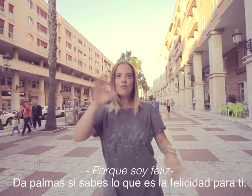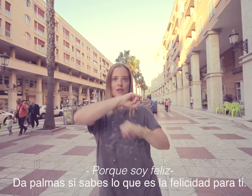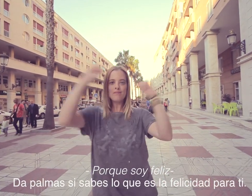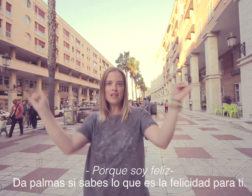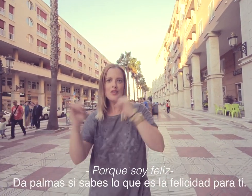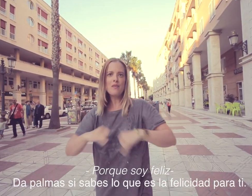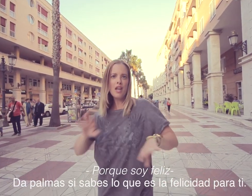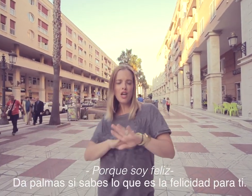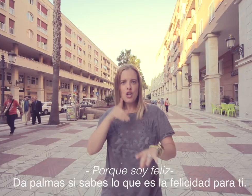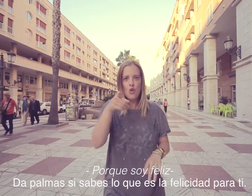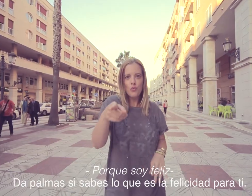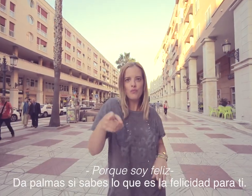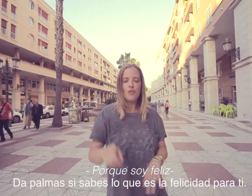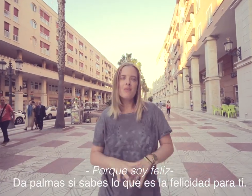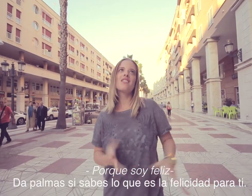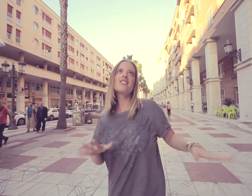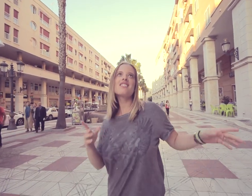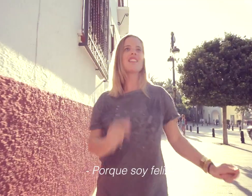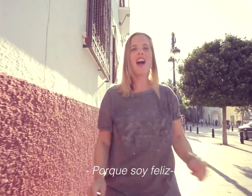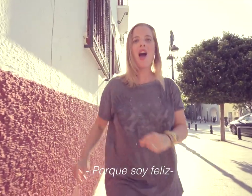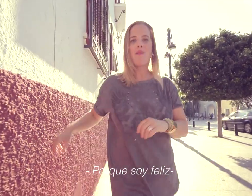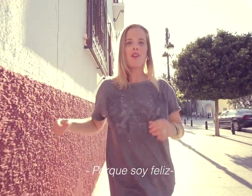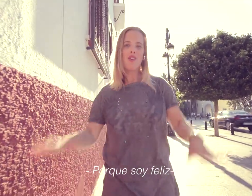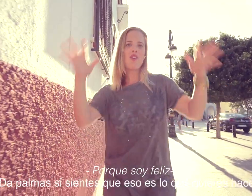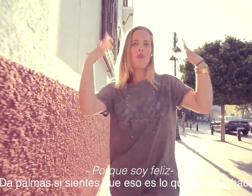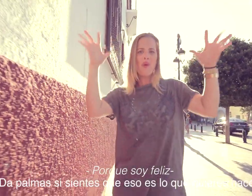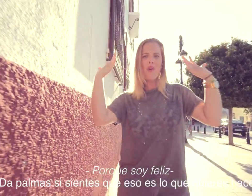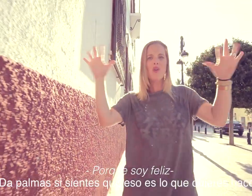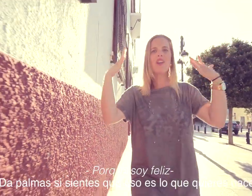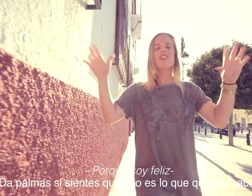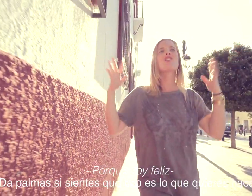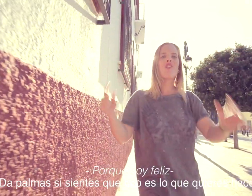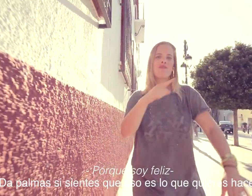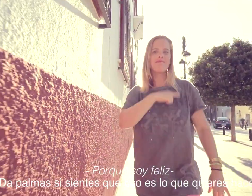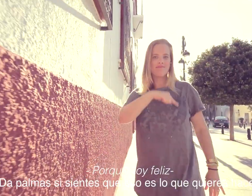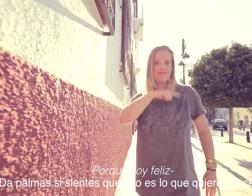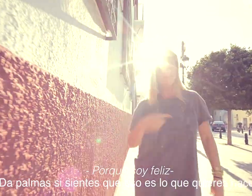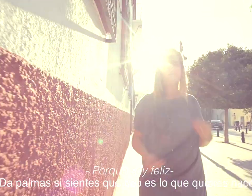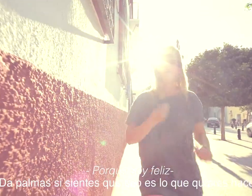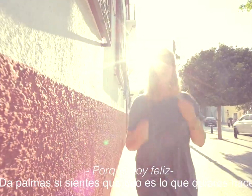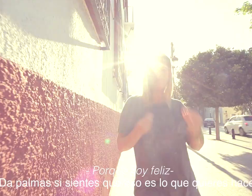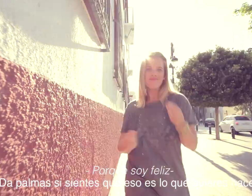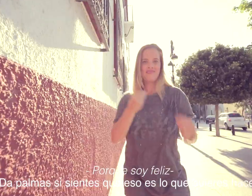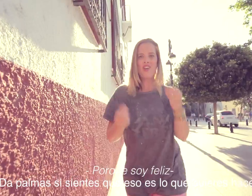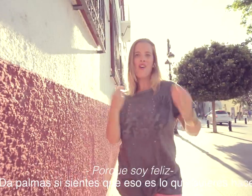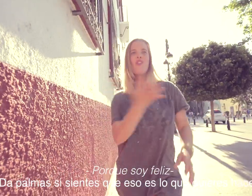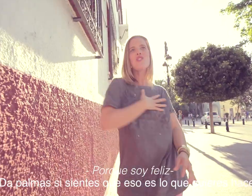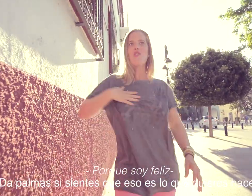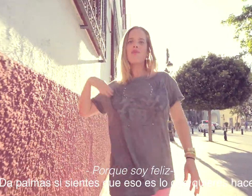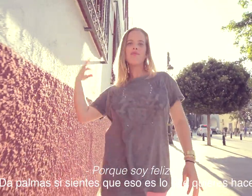what happiness is to you Because I'm happy Clap along if you feel like that's what you want to